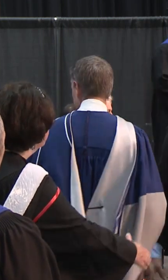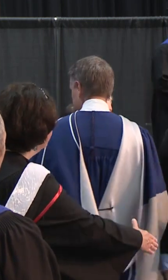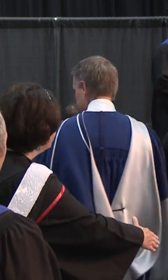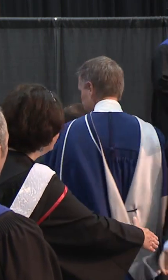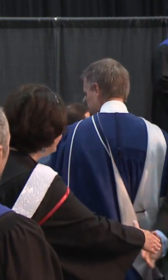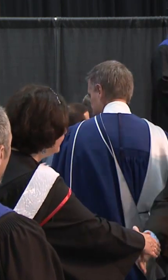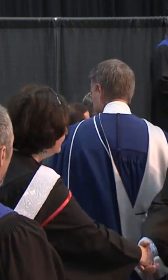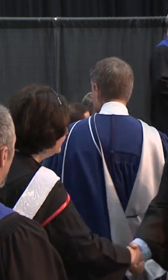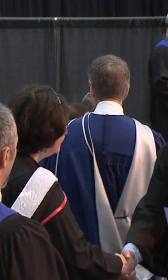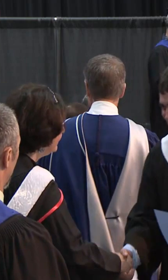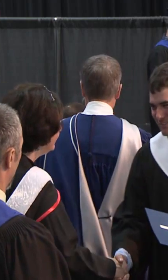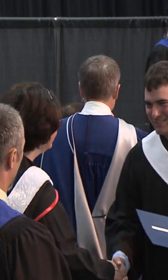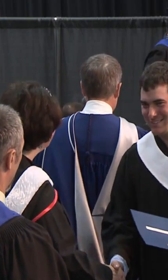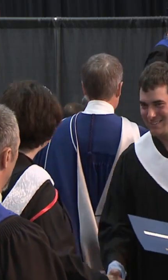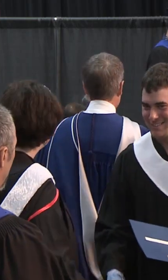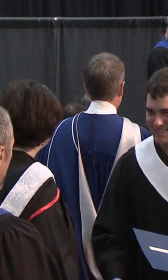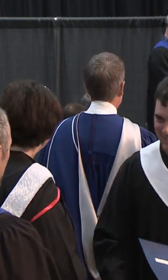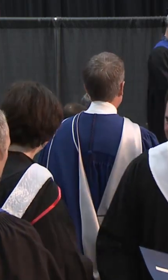Brett Dolliver.